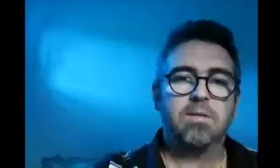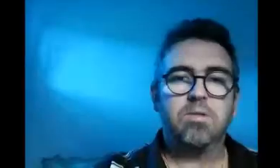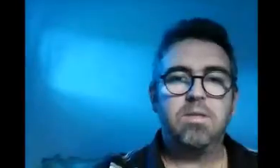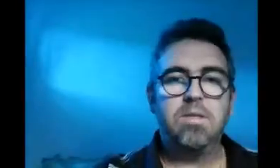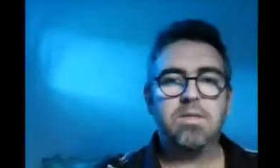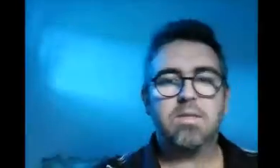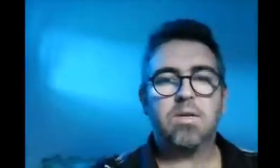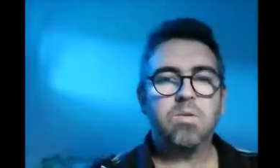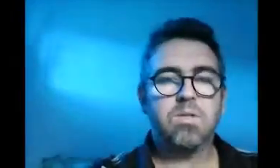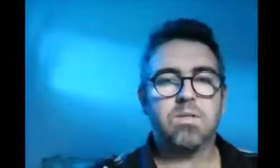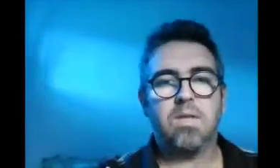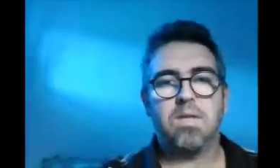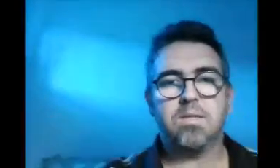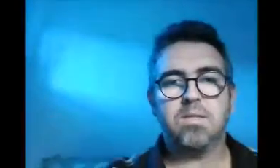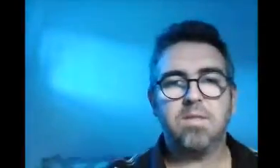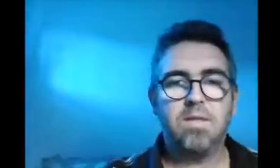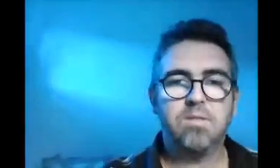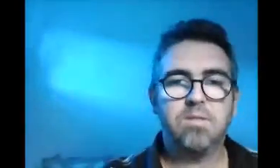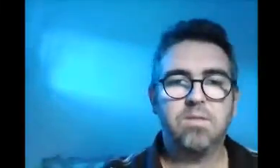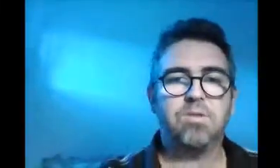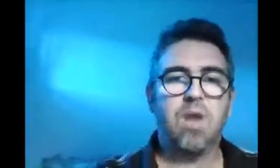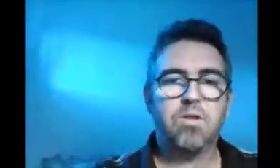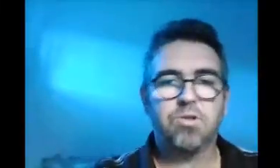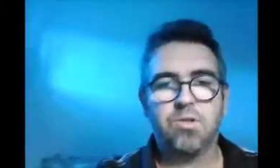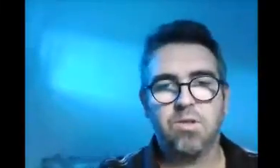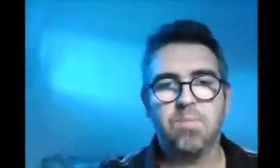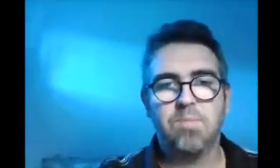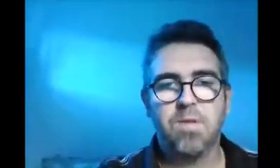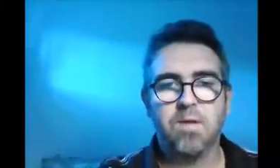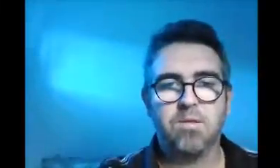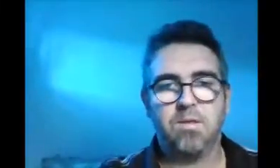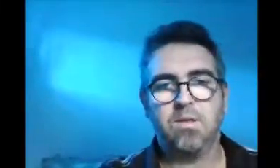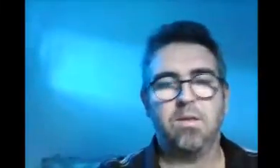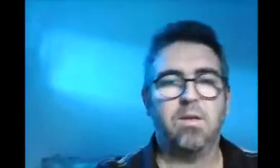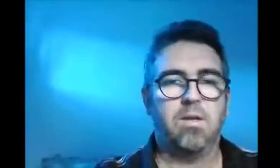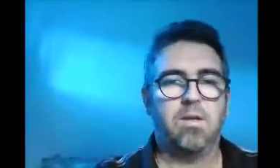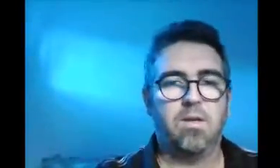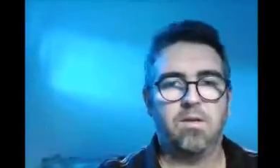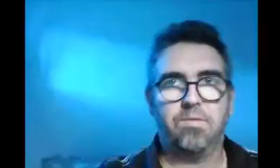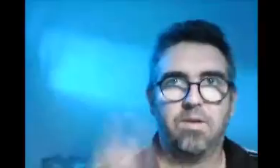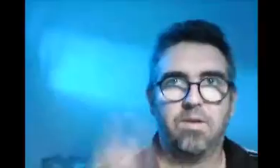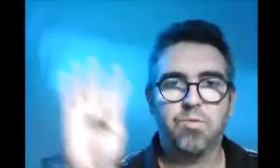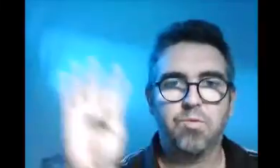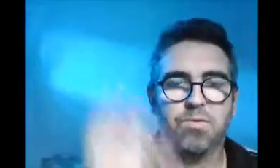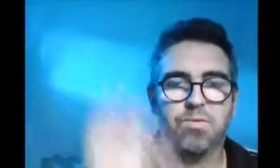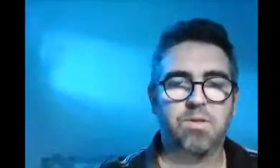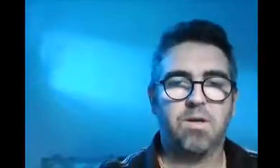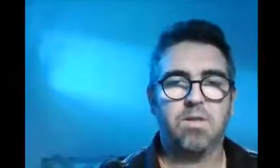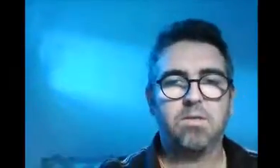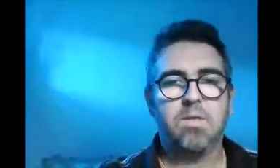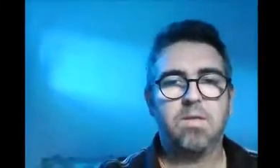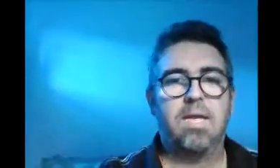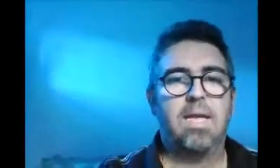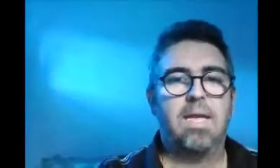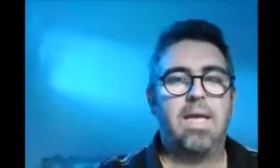So this causes a sudden reduction in the luminosity of that group of stars,